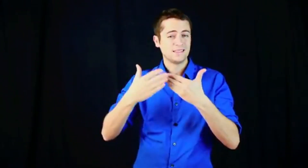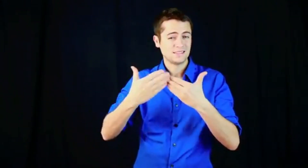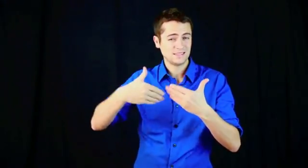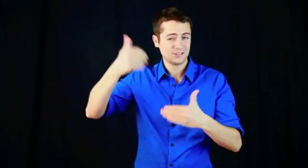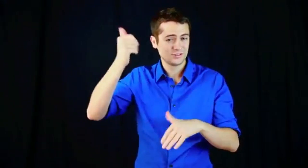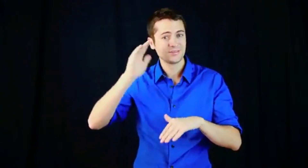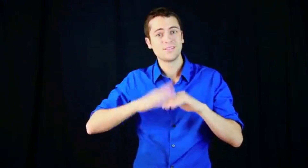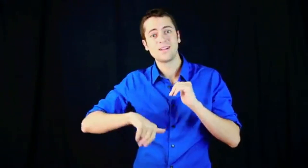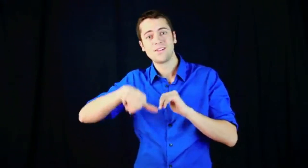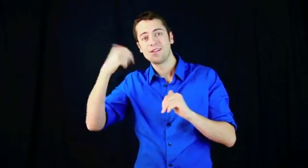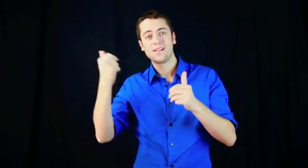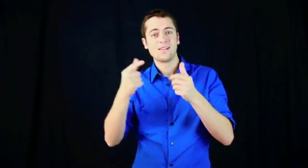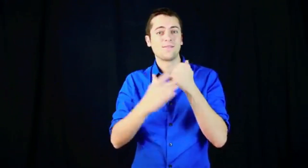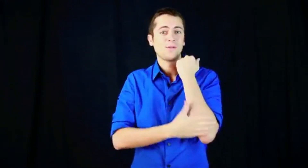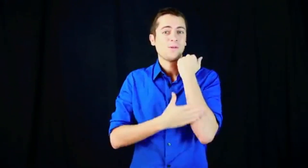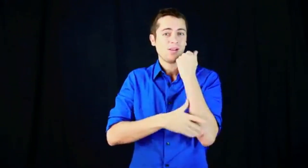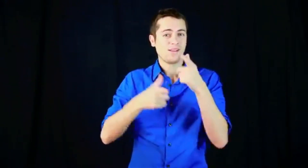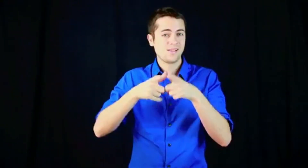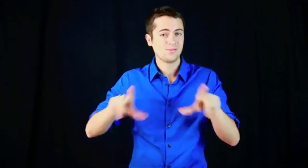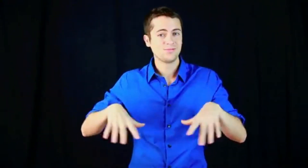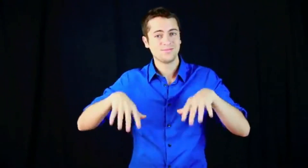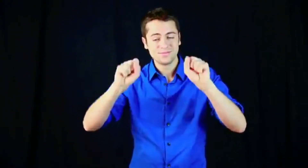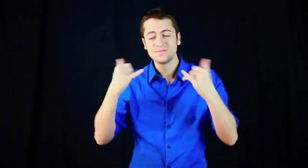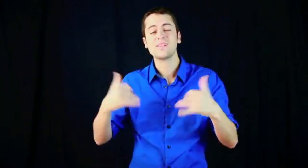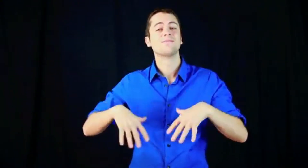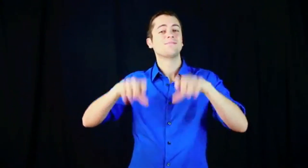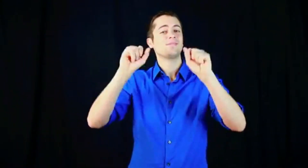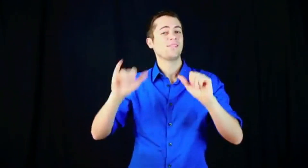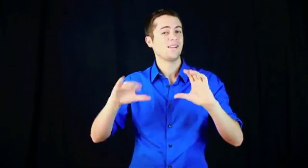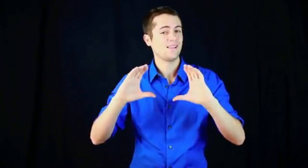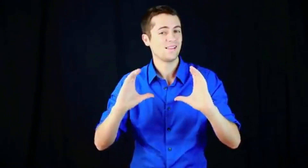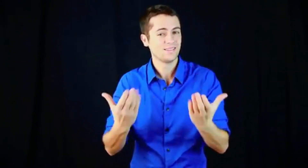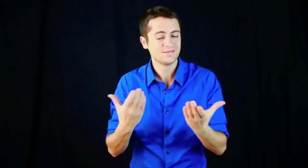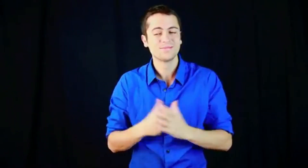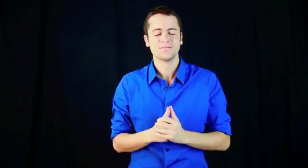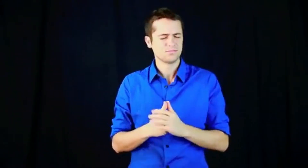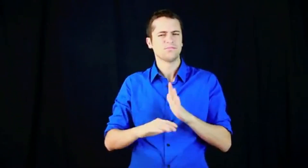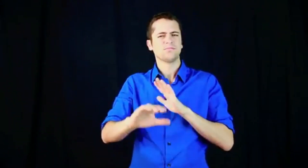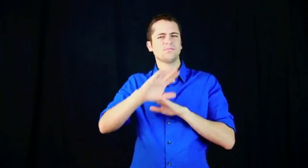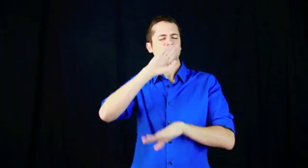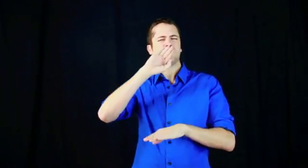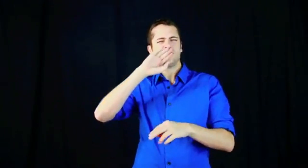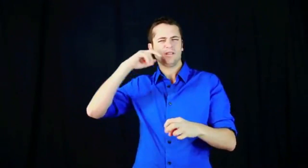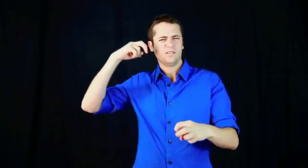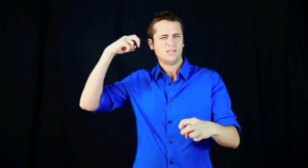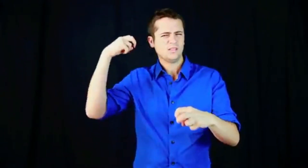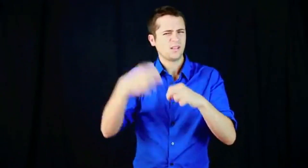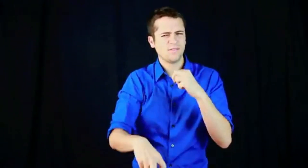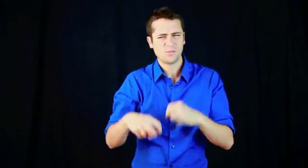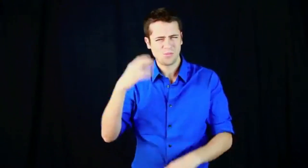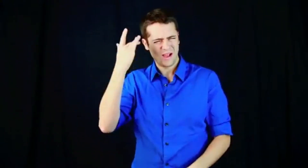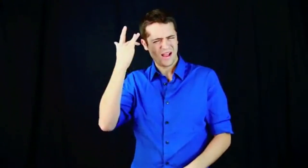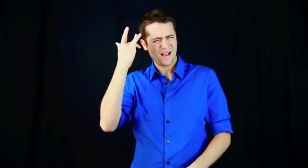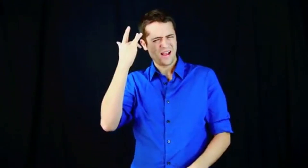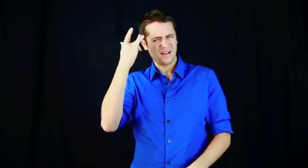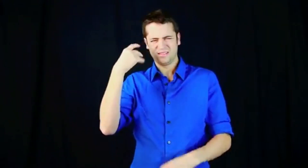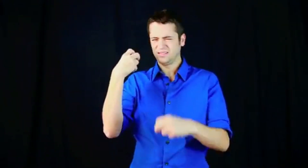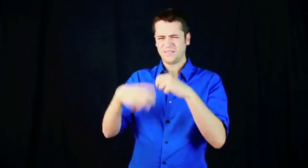ASL often uses topic, comment structure, like pizza, I eat. This structure allows signers to establish the